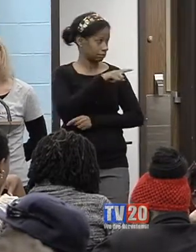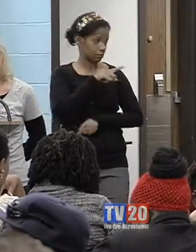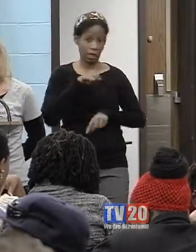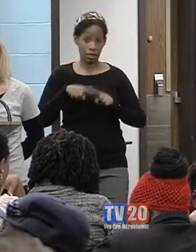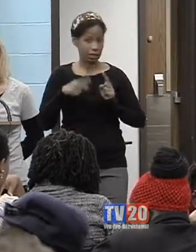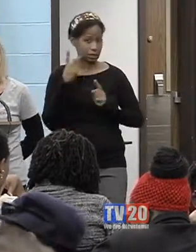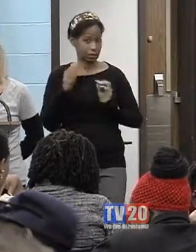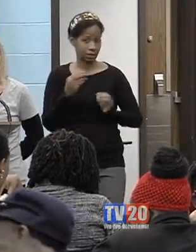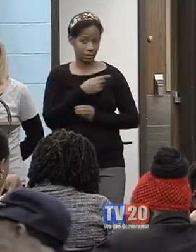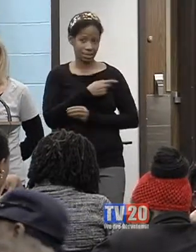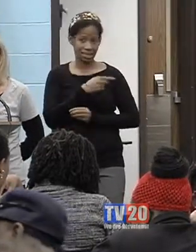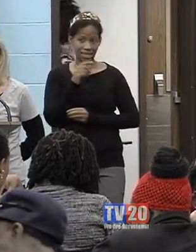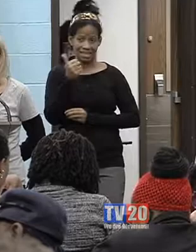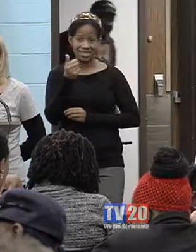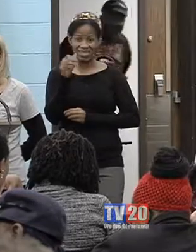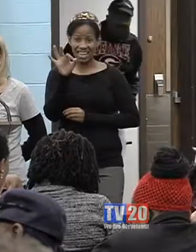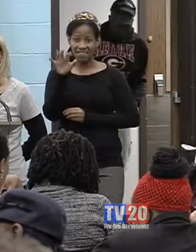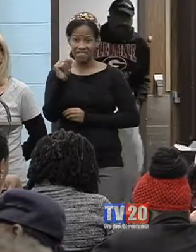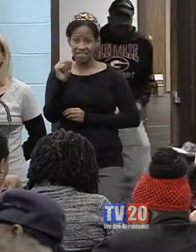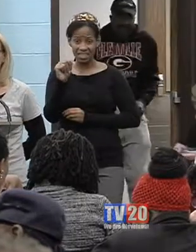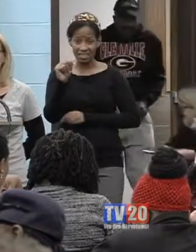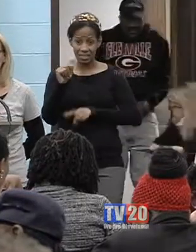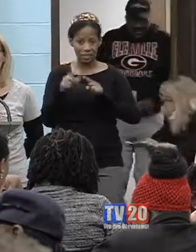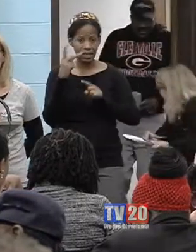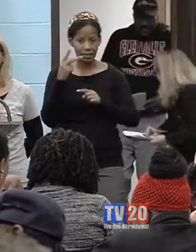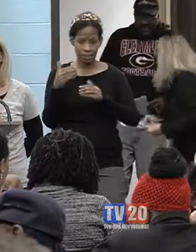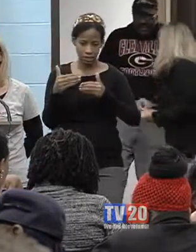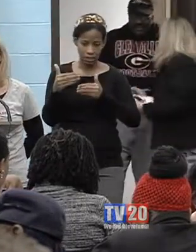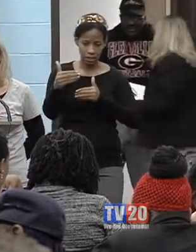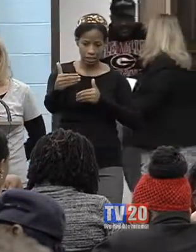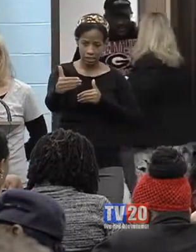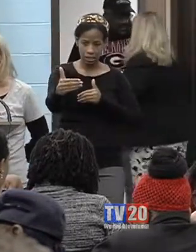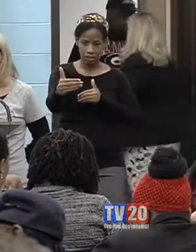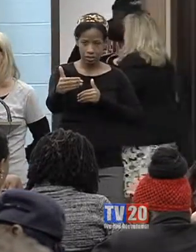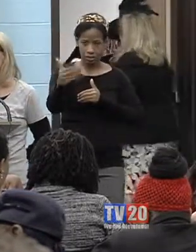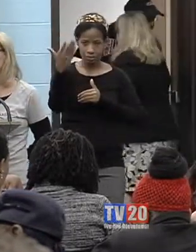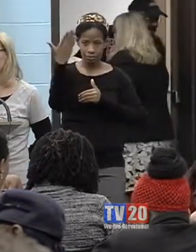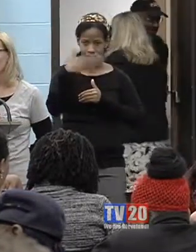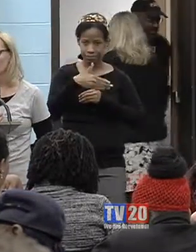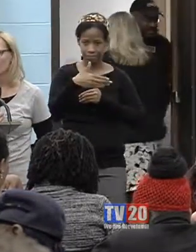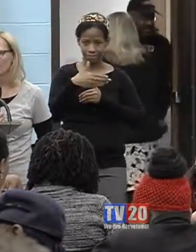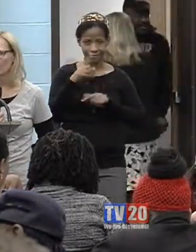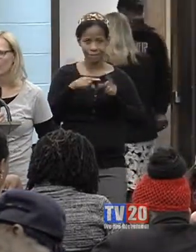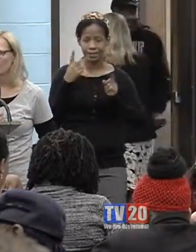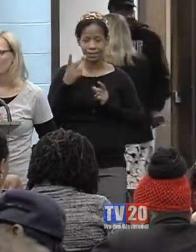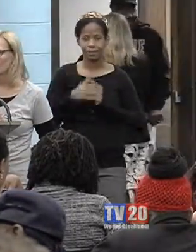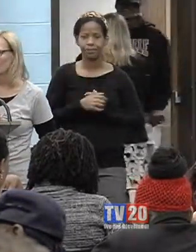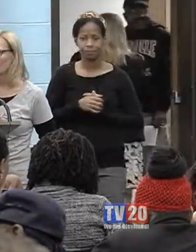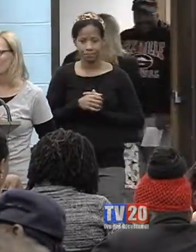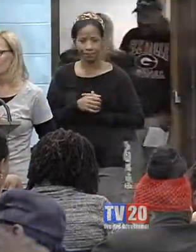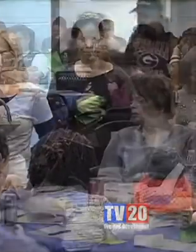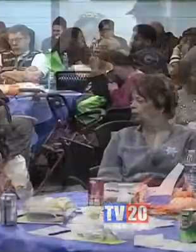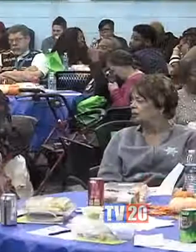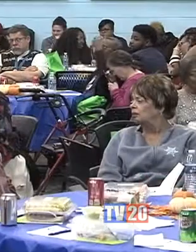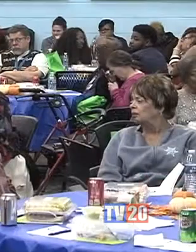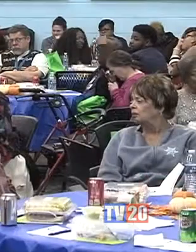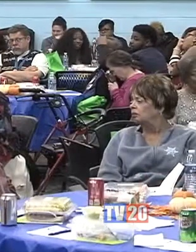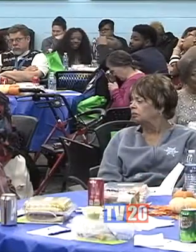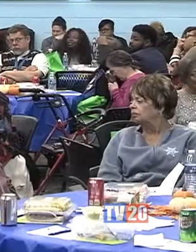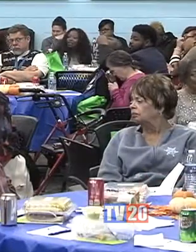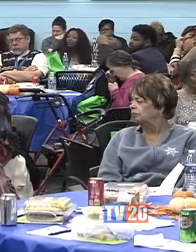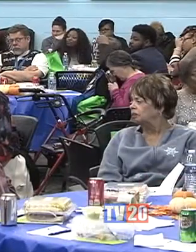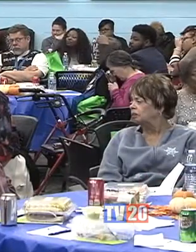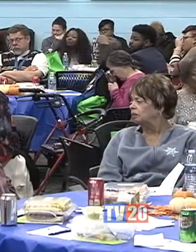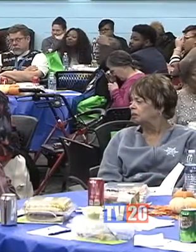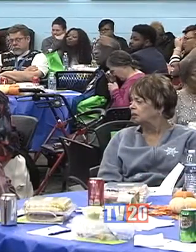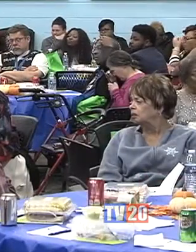virtually anything. So it's very important. So if I tell her that the hydrangeas are in bloom, because I know what she likes, we spend about 30-40 hours together